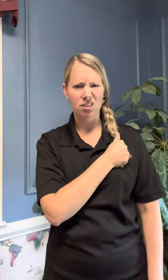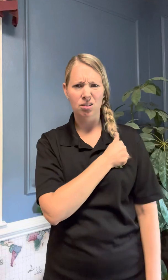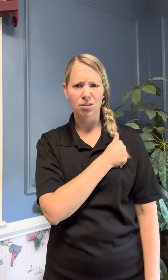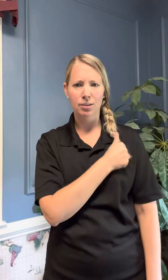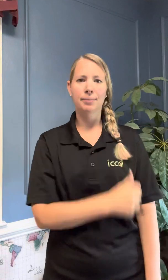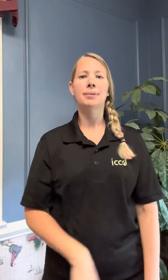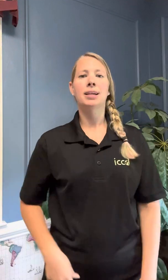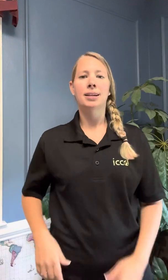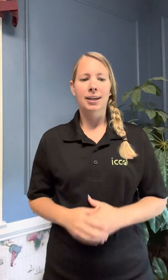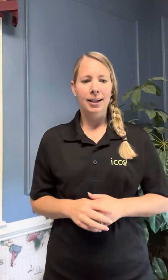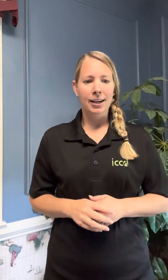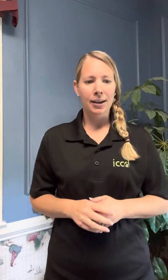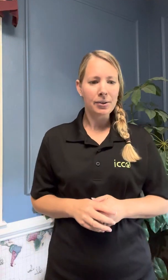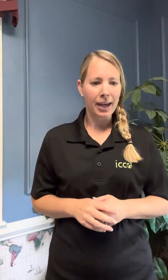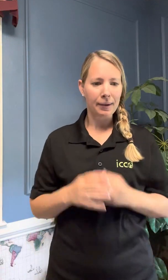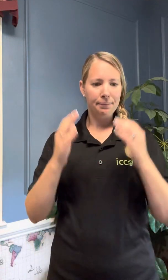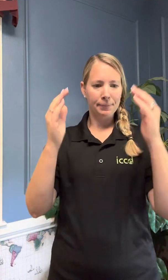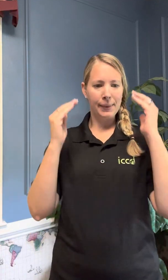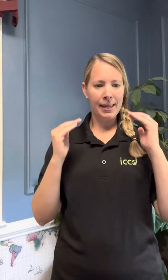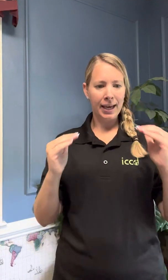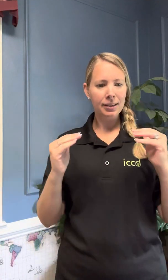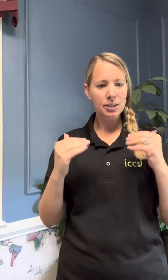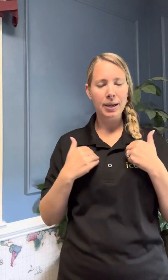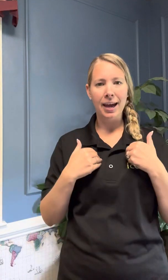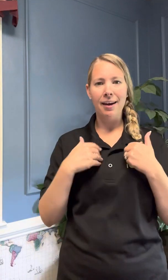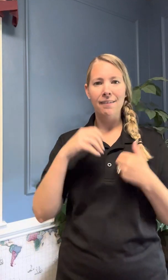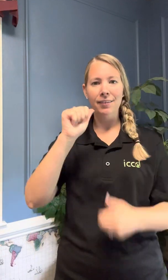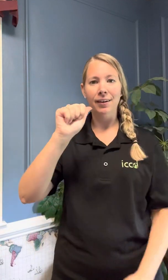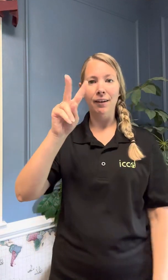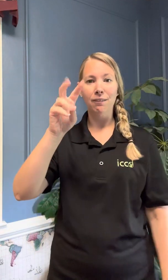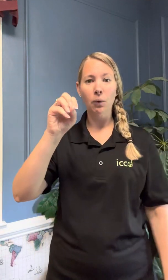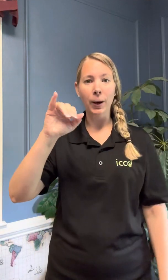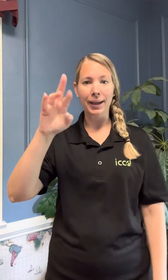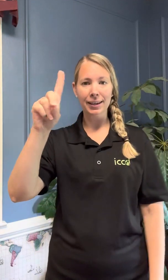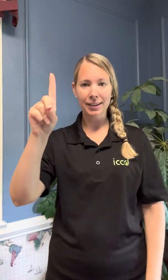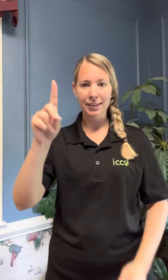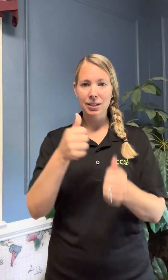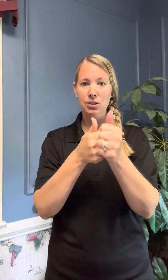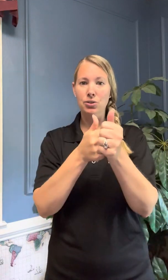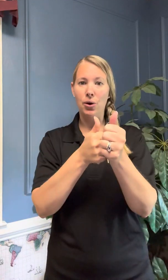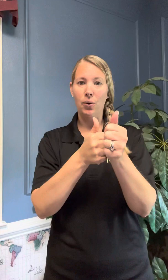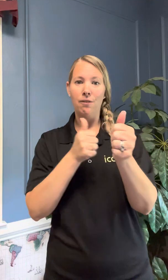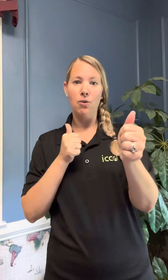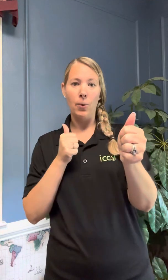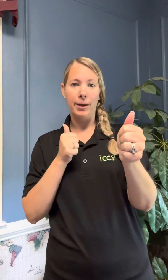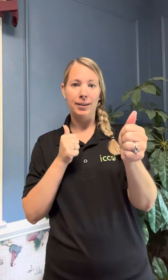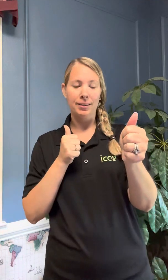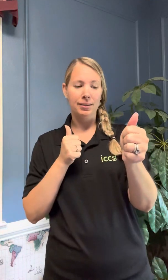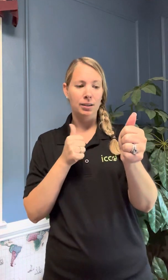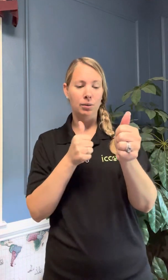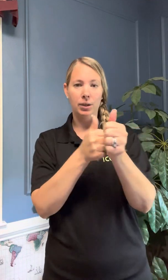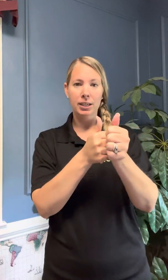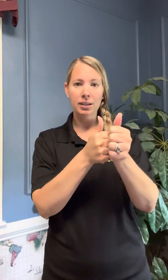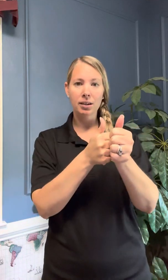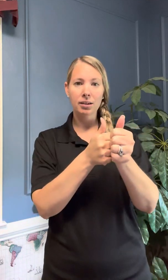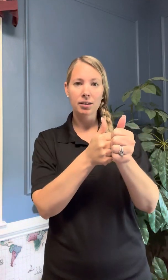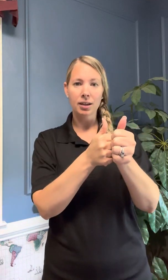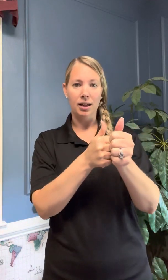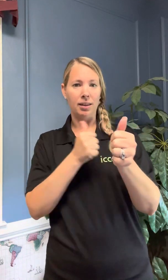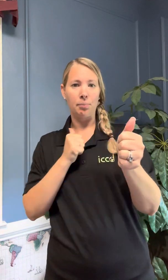attitude. Okay. Next we have avoid. So avoid. We're here and then pull